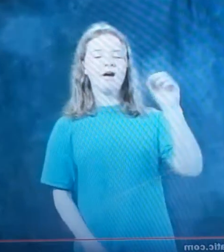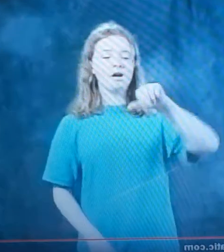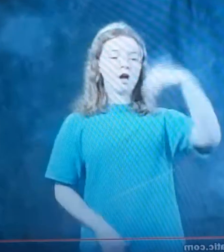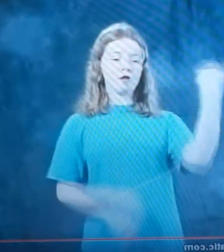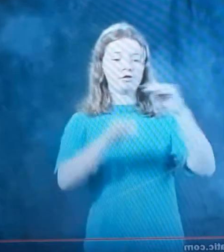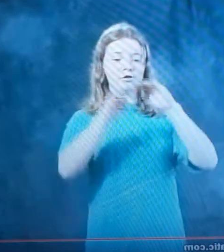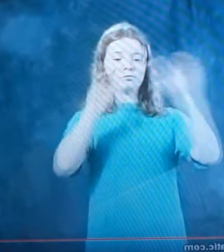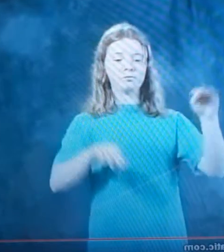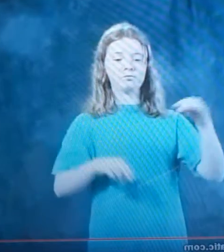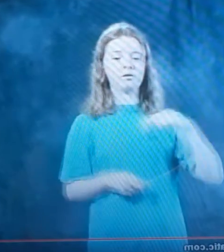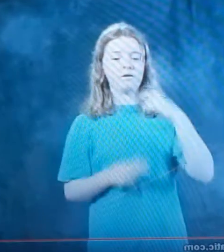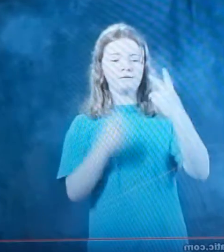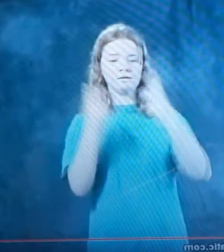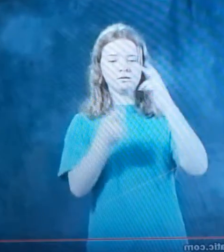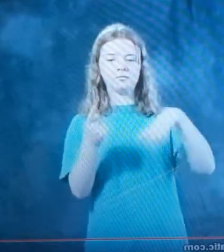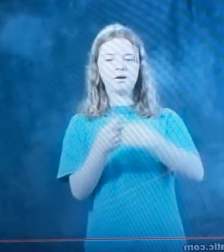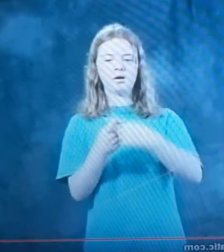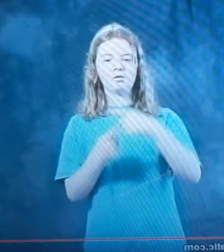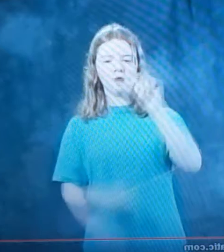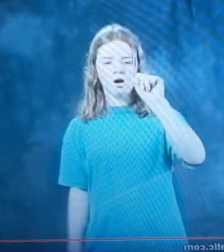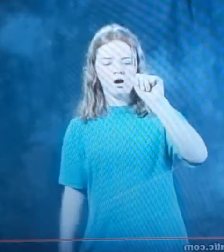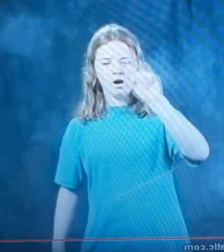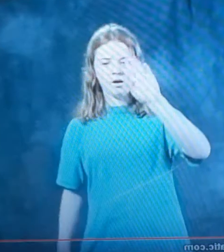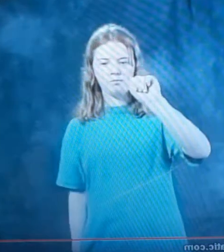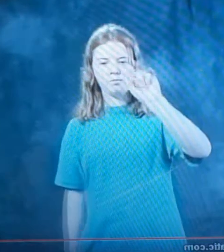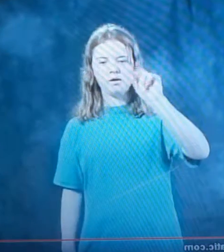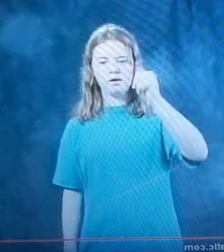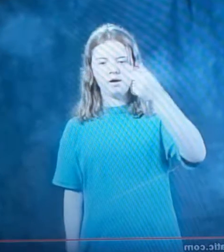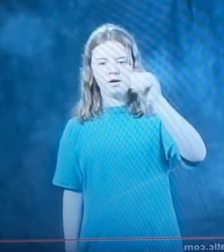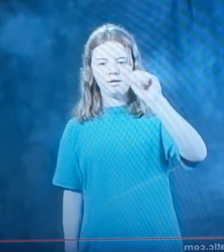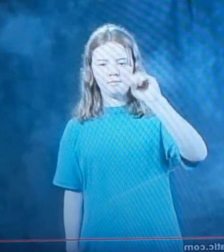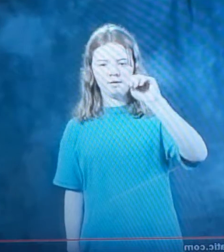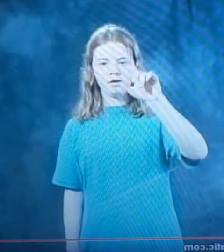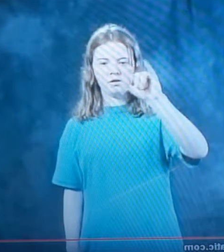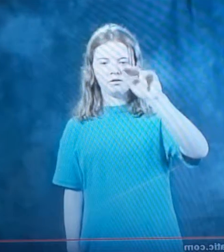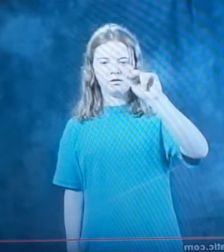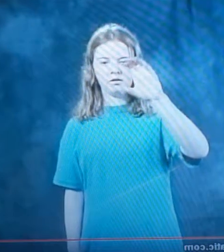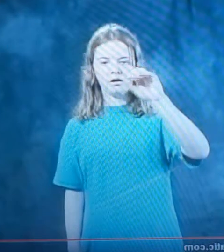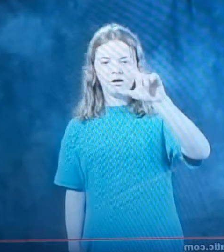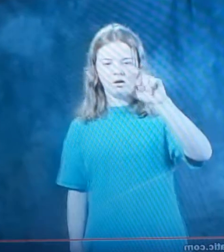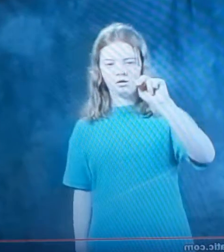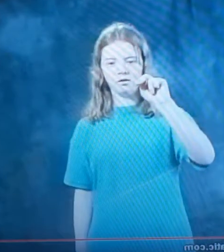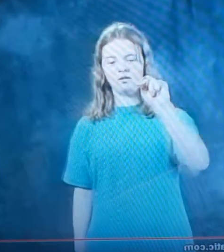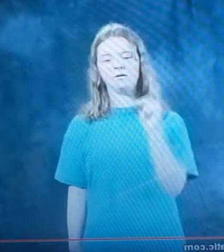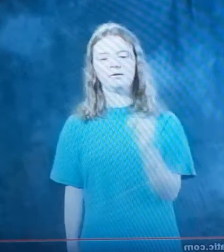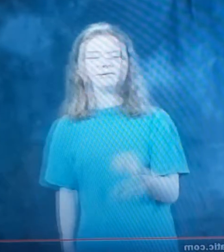couldn't. Then another museum that I visited was the Abraham Lincoln Monument.